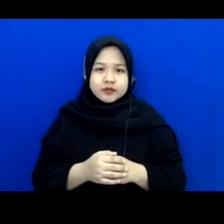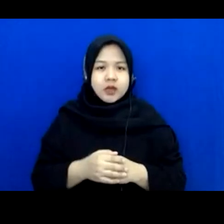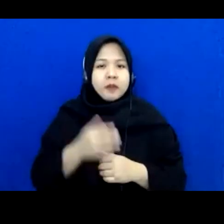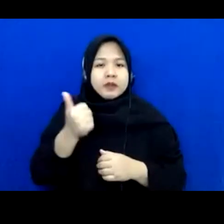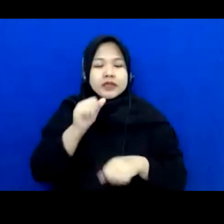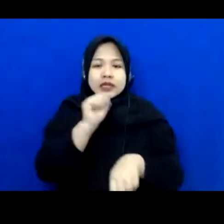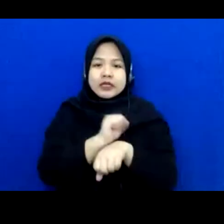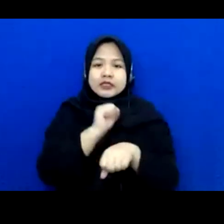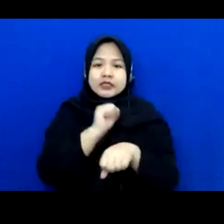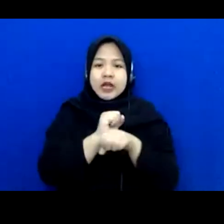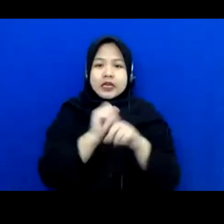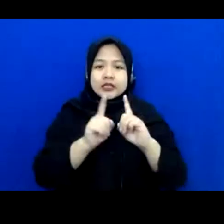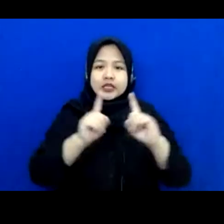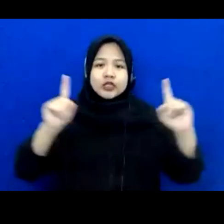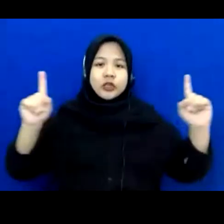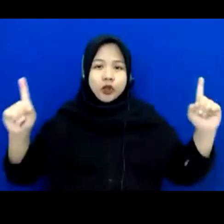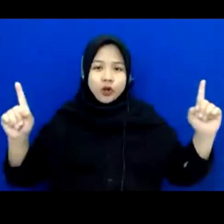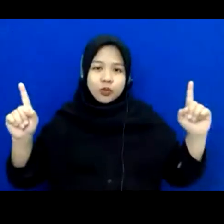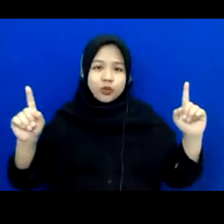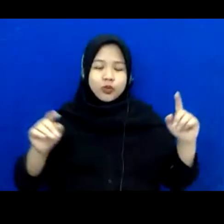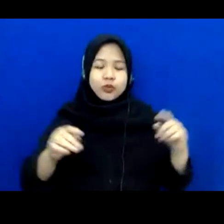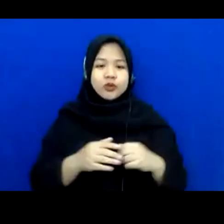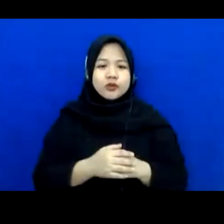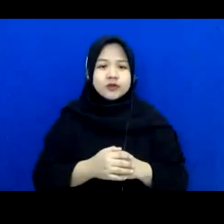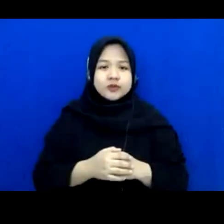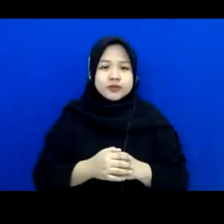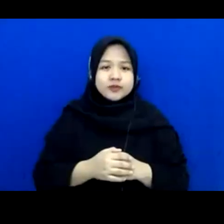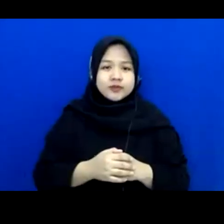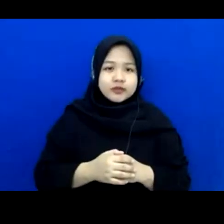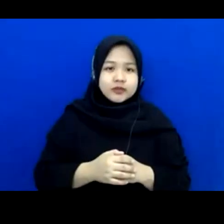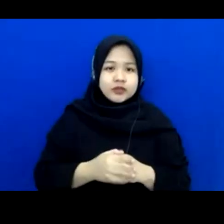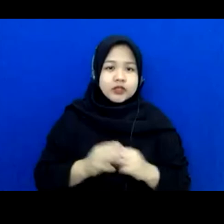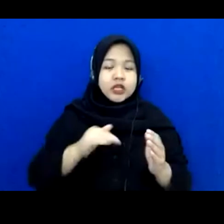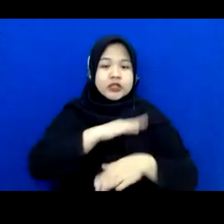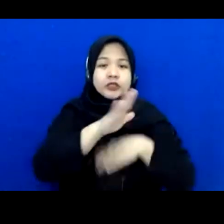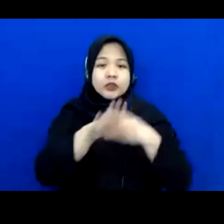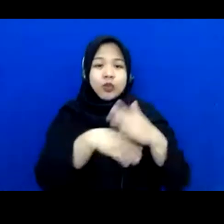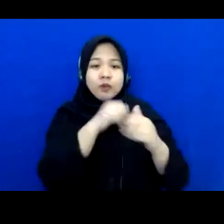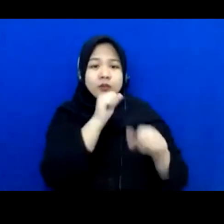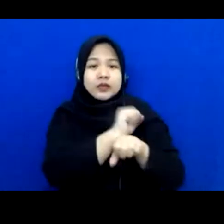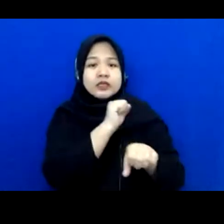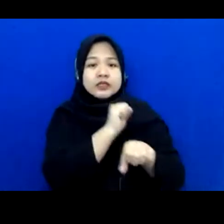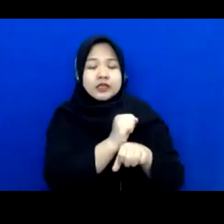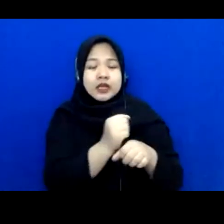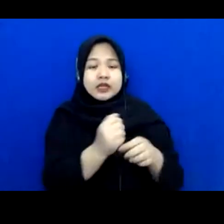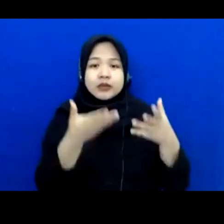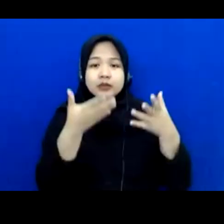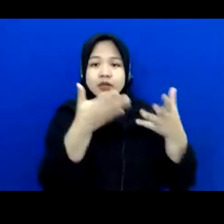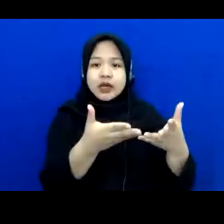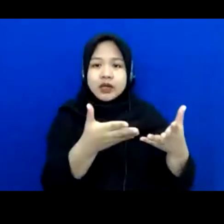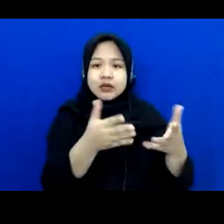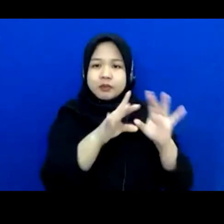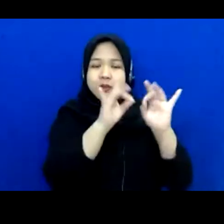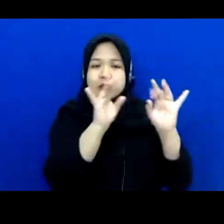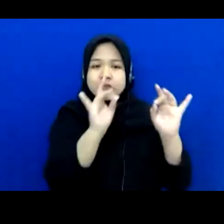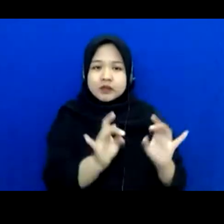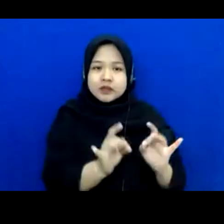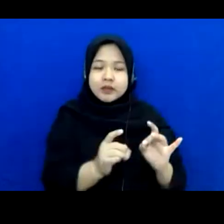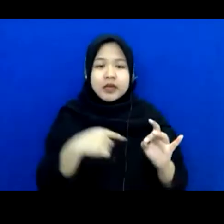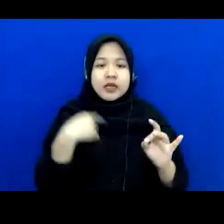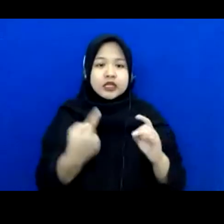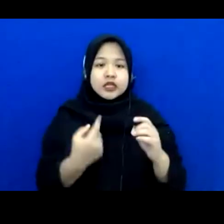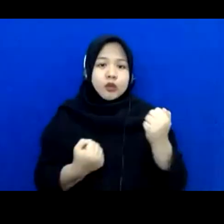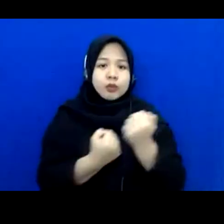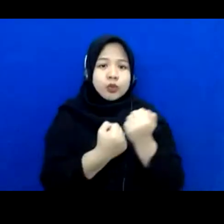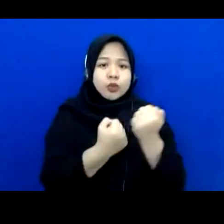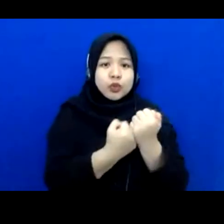Dignity Kitchenette for mental patient, right? So all these jobs create over a lot of jobs. The third principle is to integrate